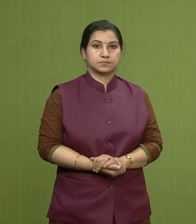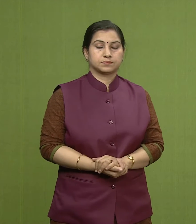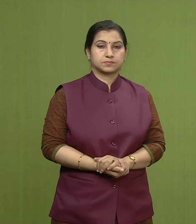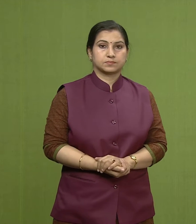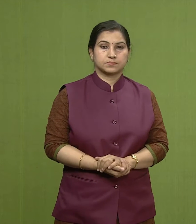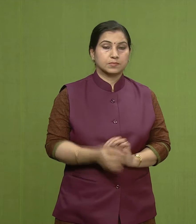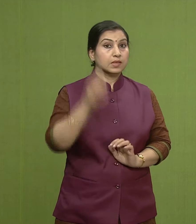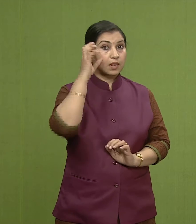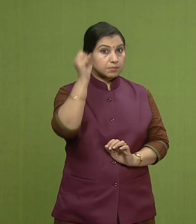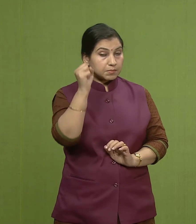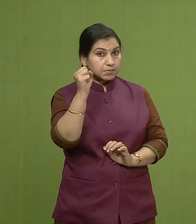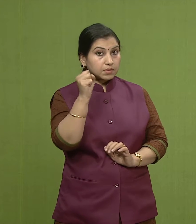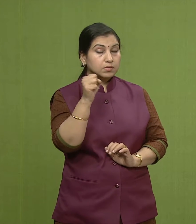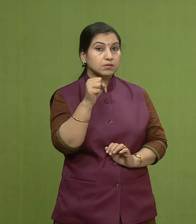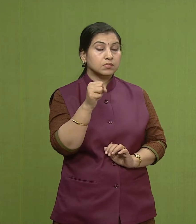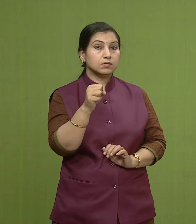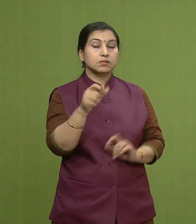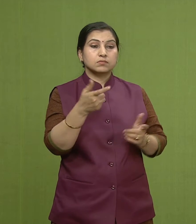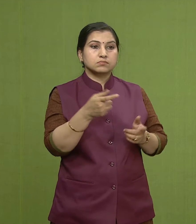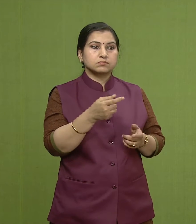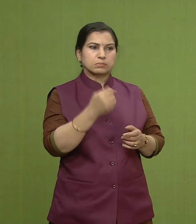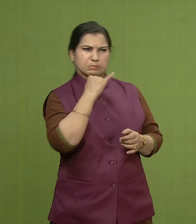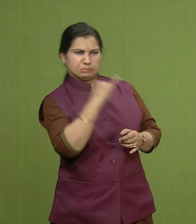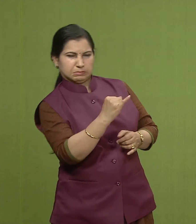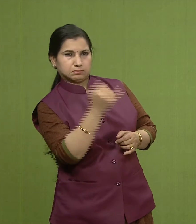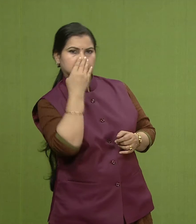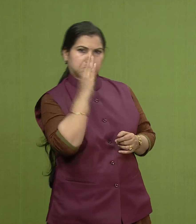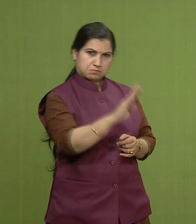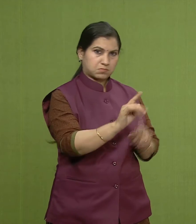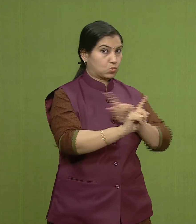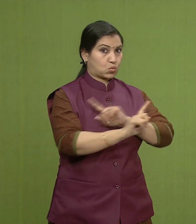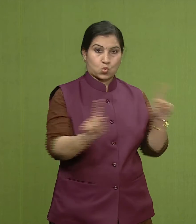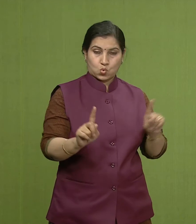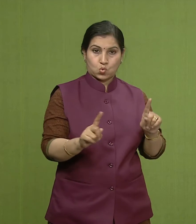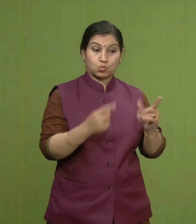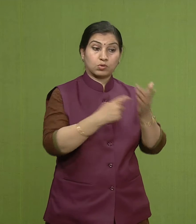Remember, there is no room for bullying in a healthy relationship.